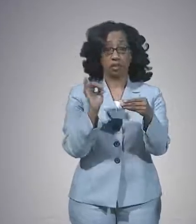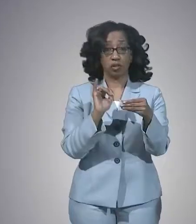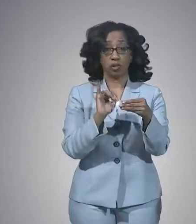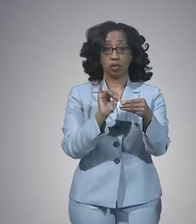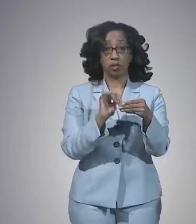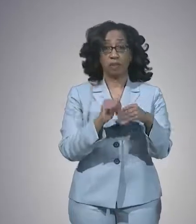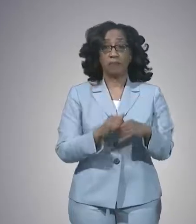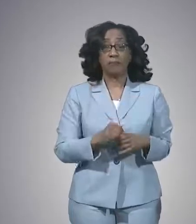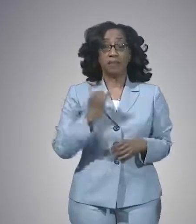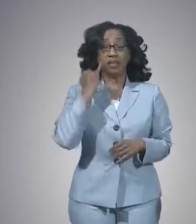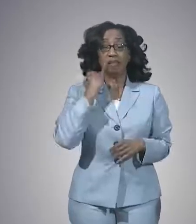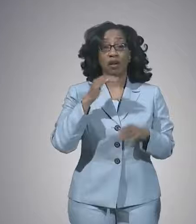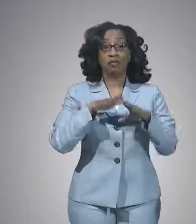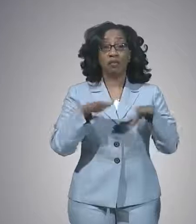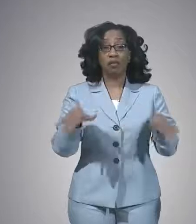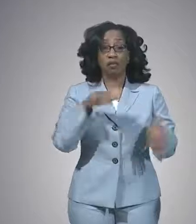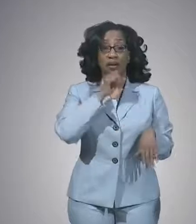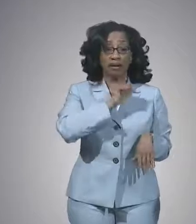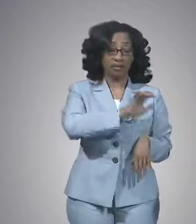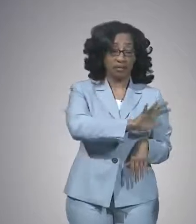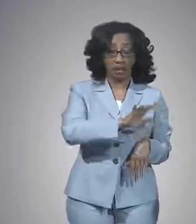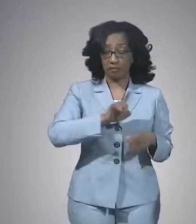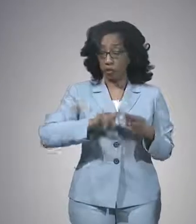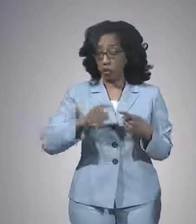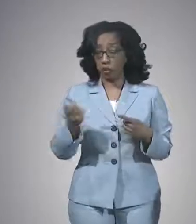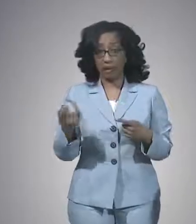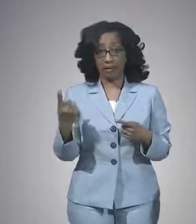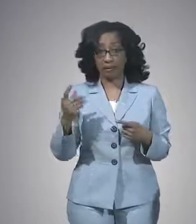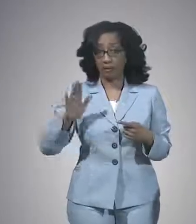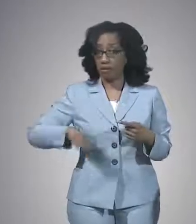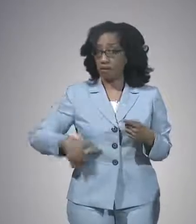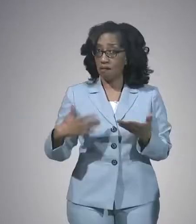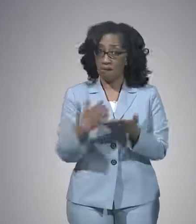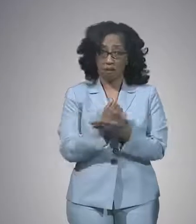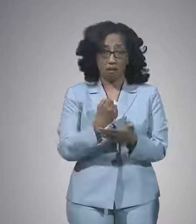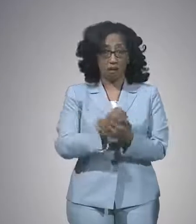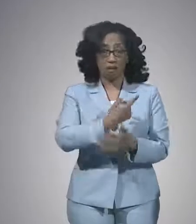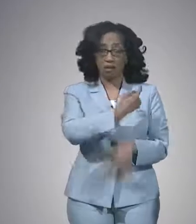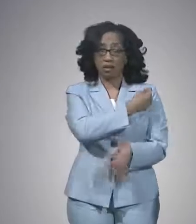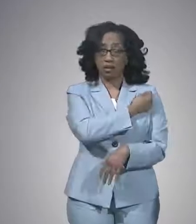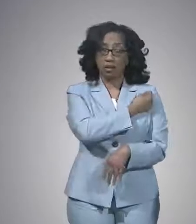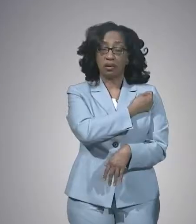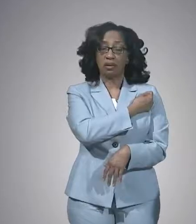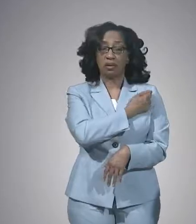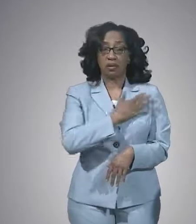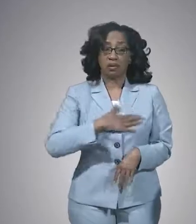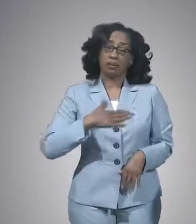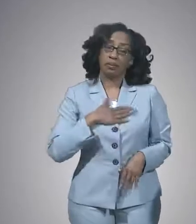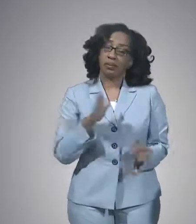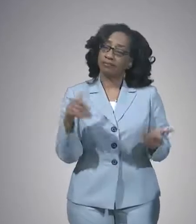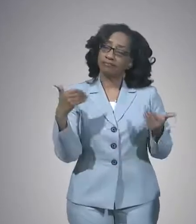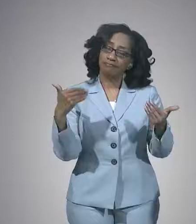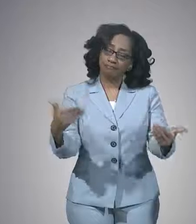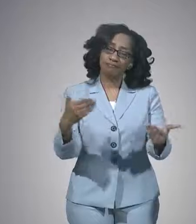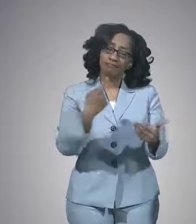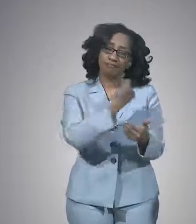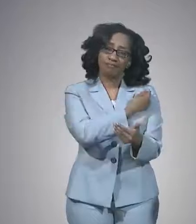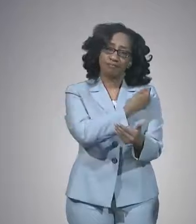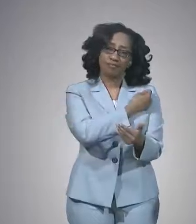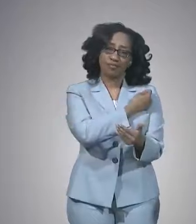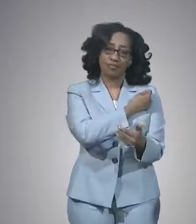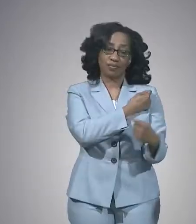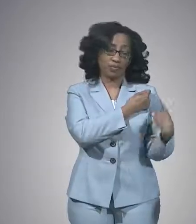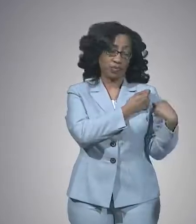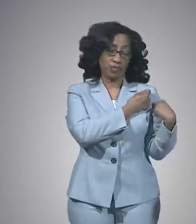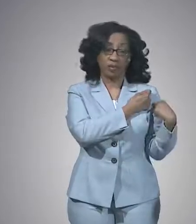a 5 to 11-year-old and you have not taken advantage of the opportunity to get them vaccinated, please do so. The vaccine for